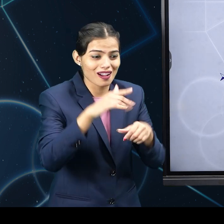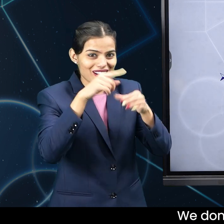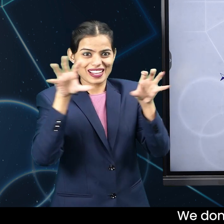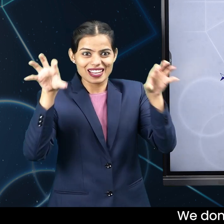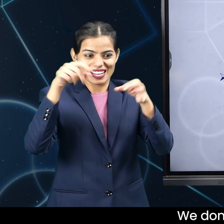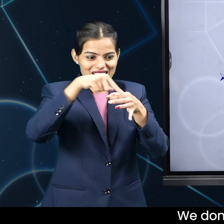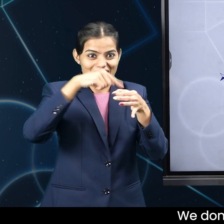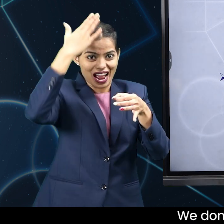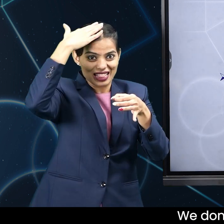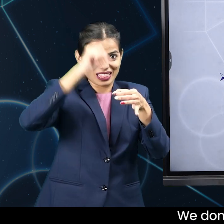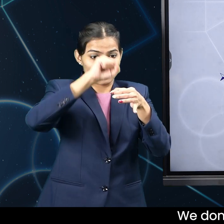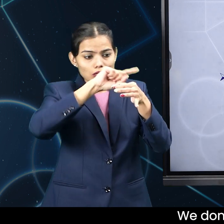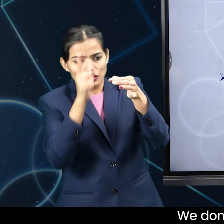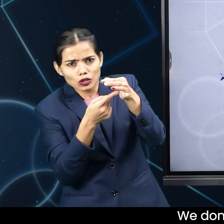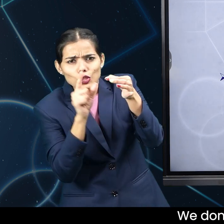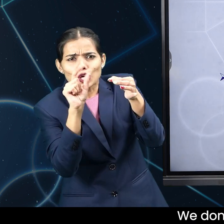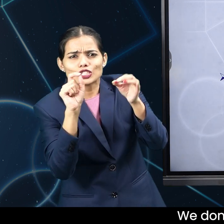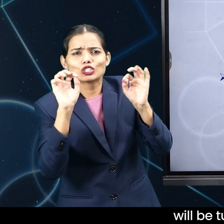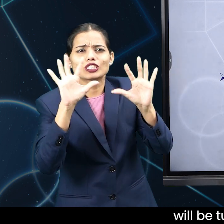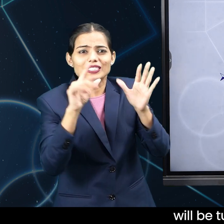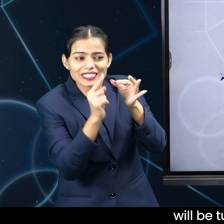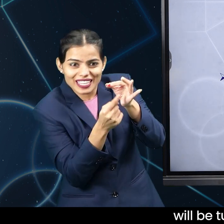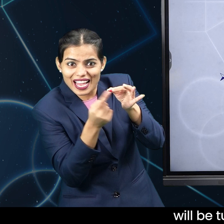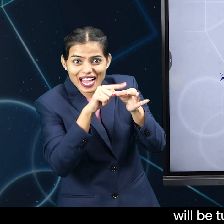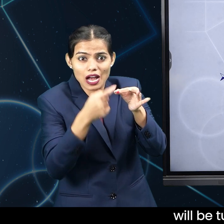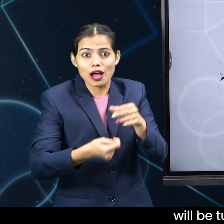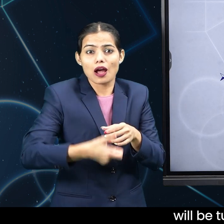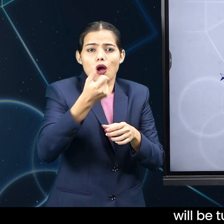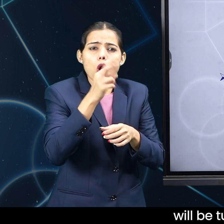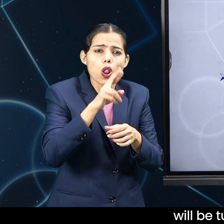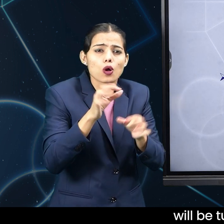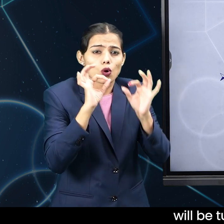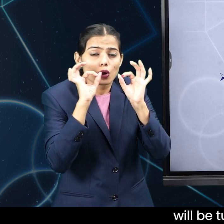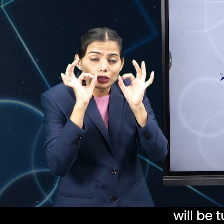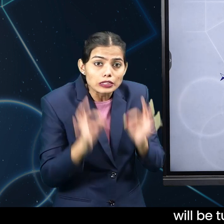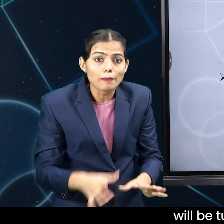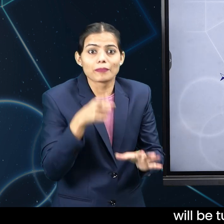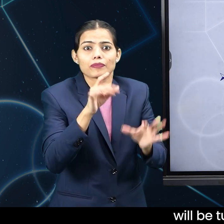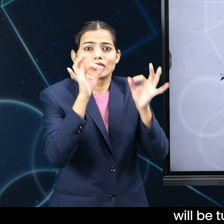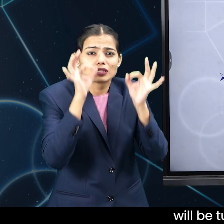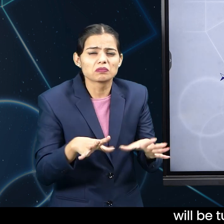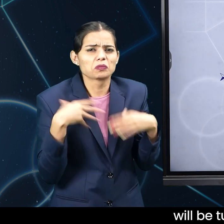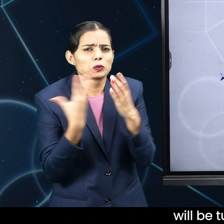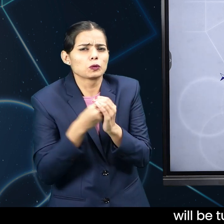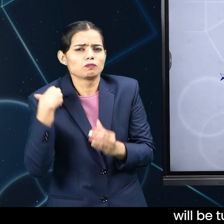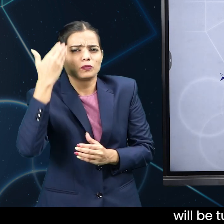we don't know which side of the coin will be turning up at that point in time.